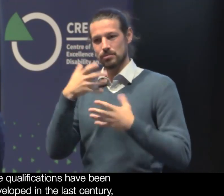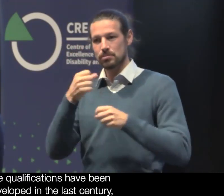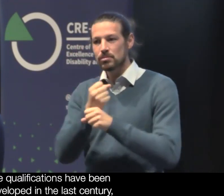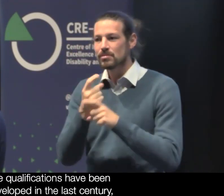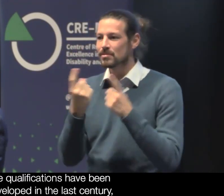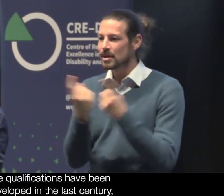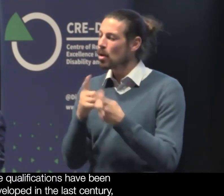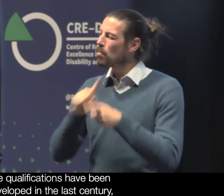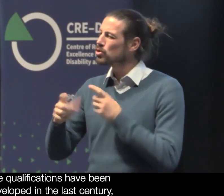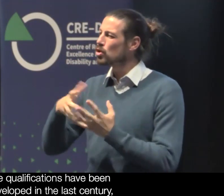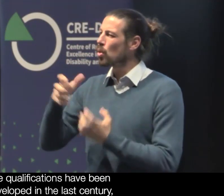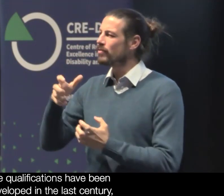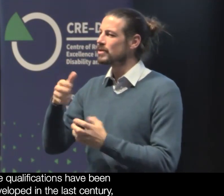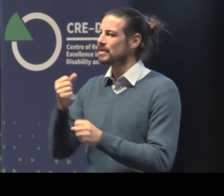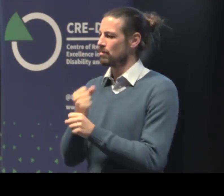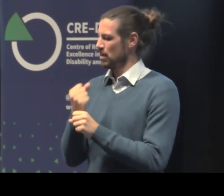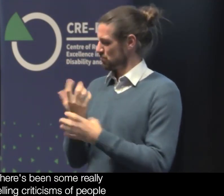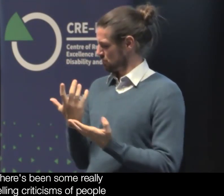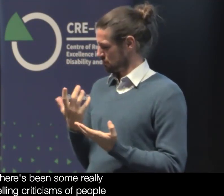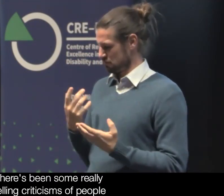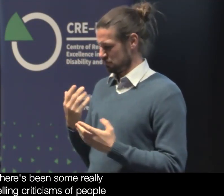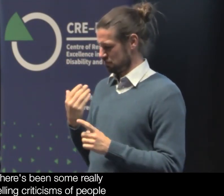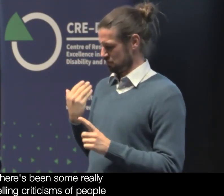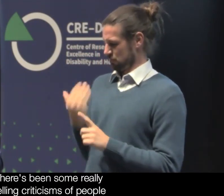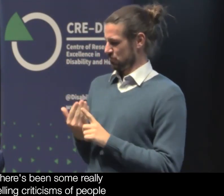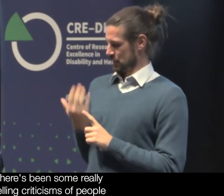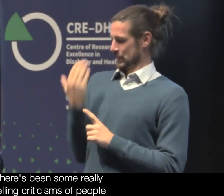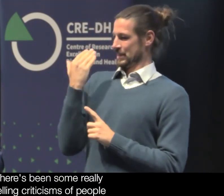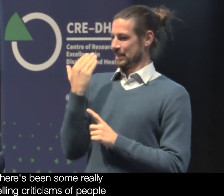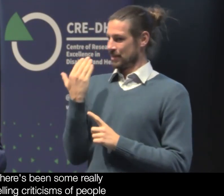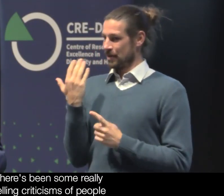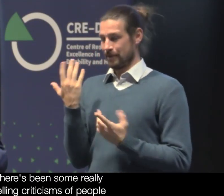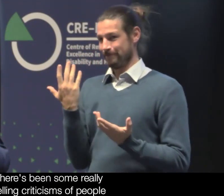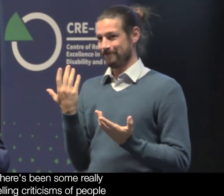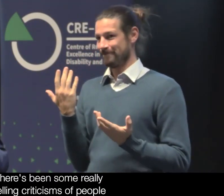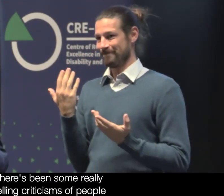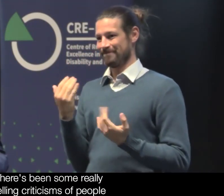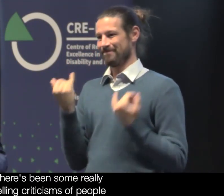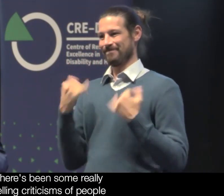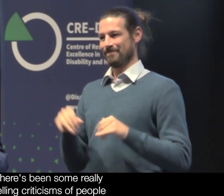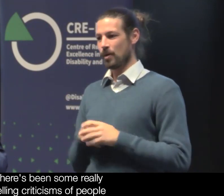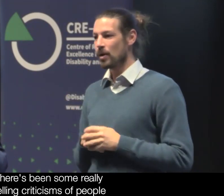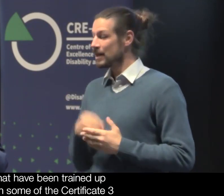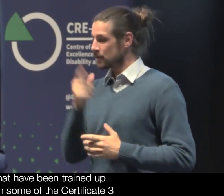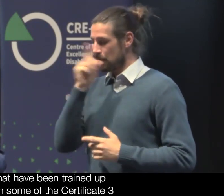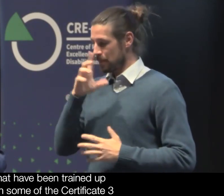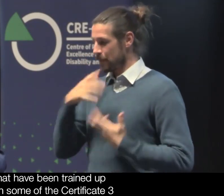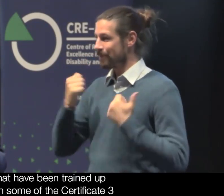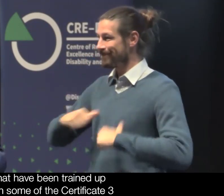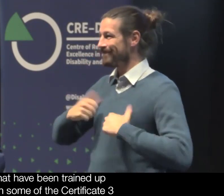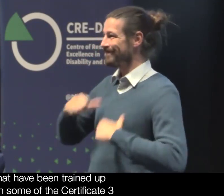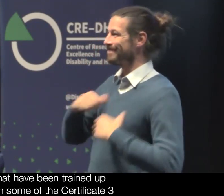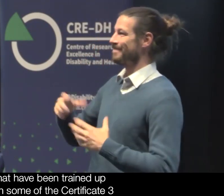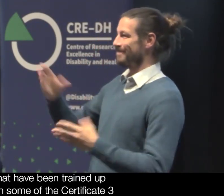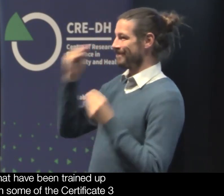in the last century. And so there's been some really telling criticisms of people that have been trained up with some of the Certificate 3